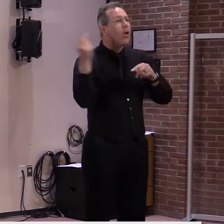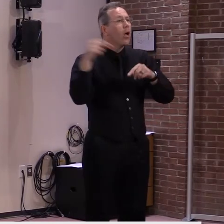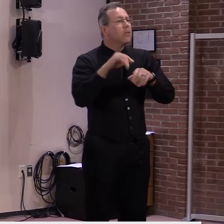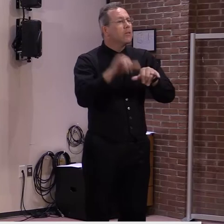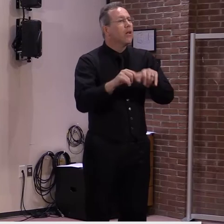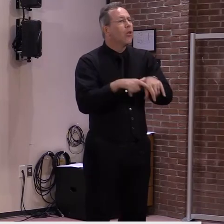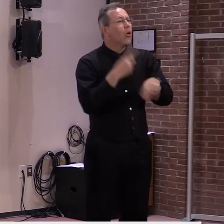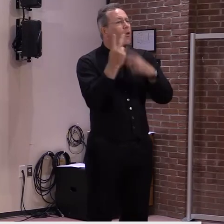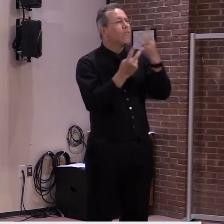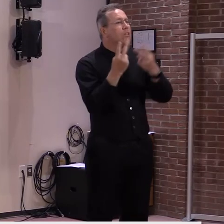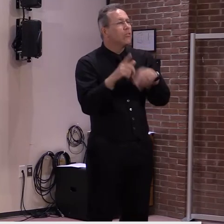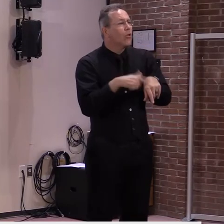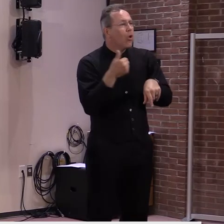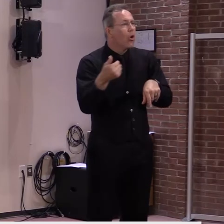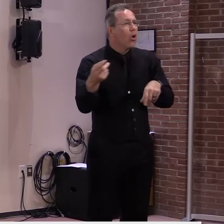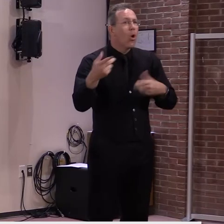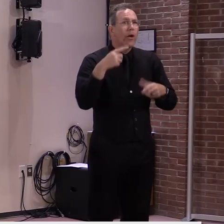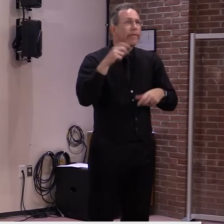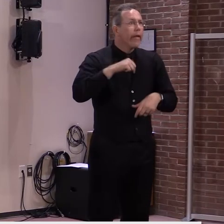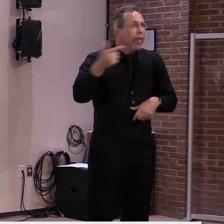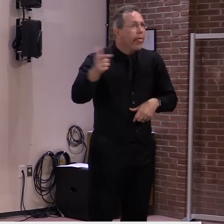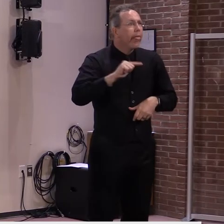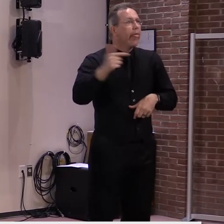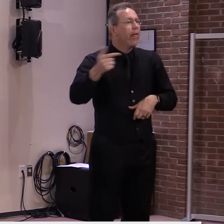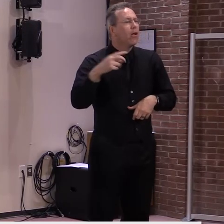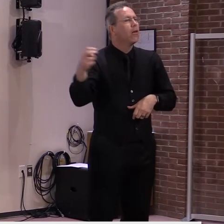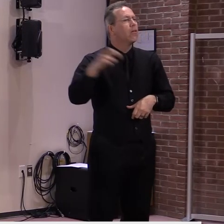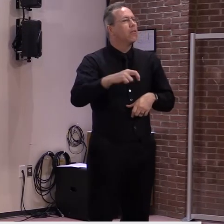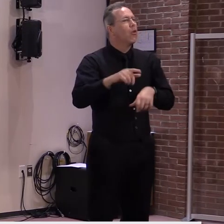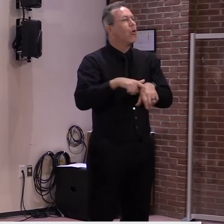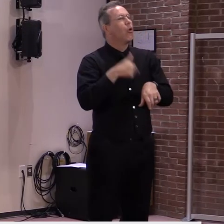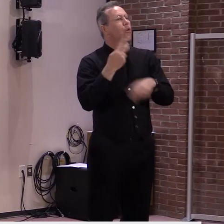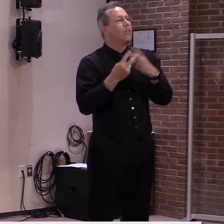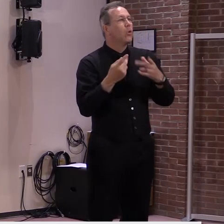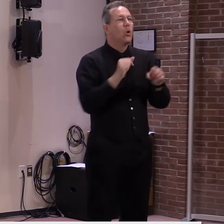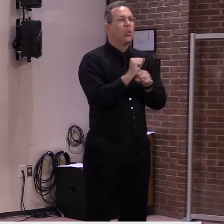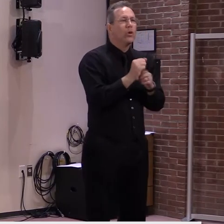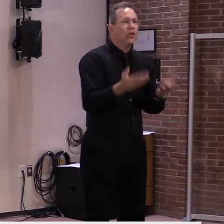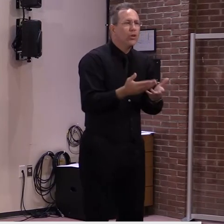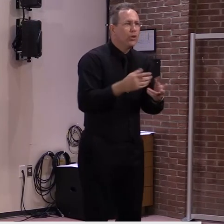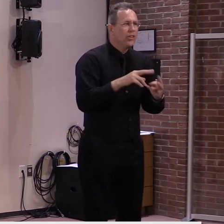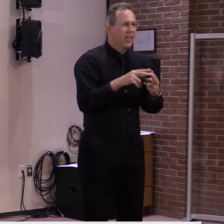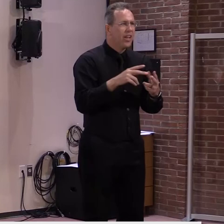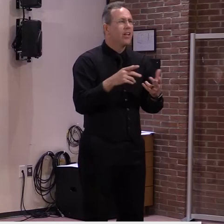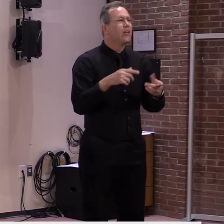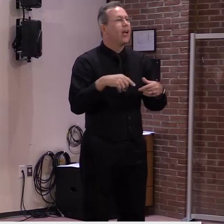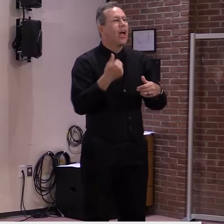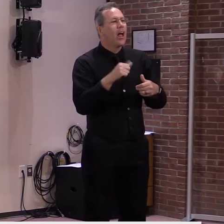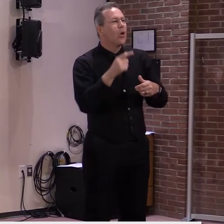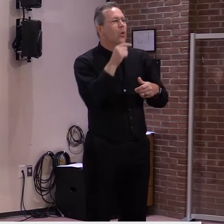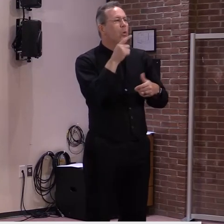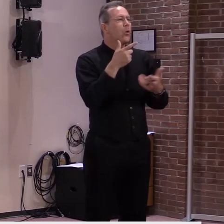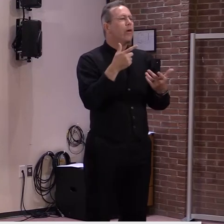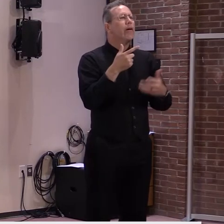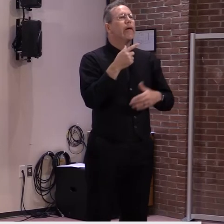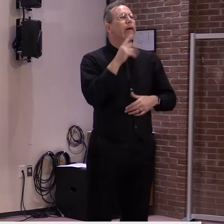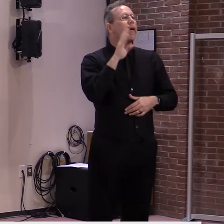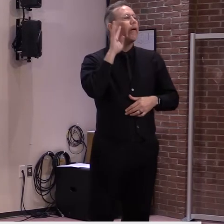this is unrestricted. If you want a vaccine and you happen to be in Vermont, you can get a vaccine.